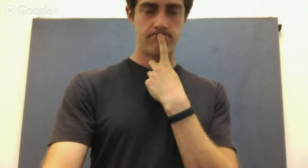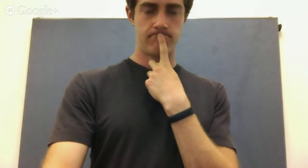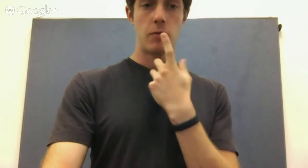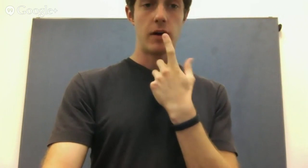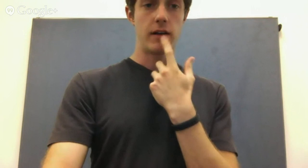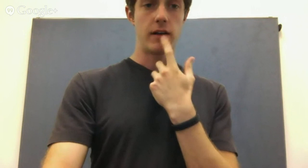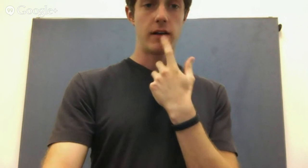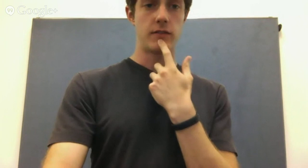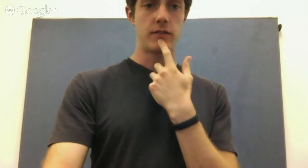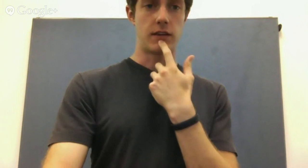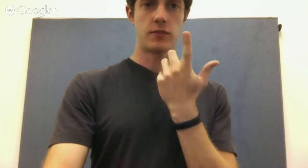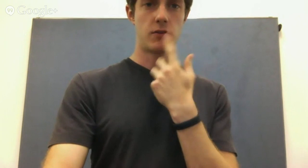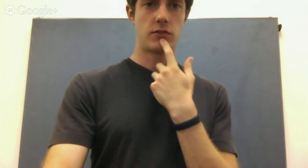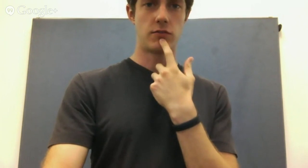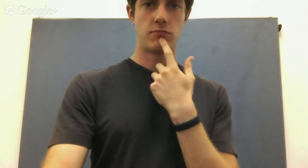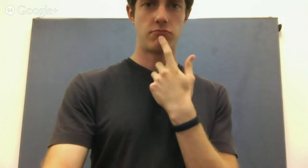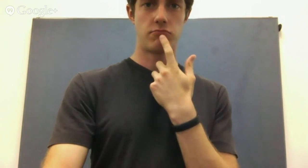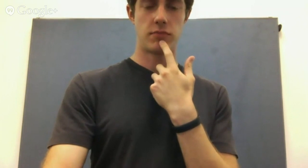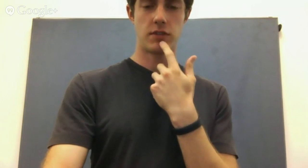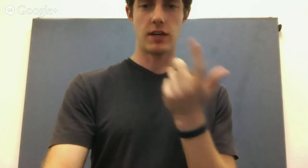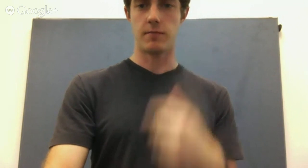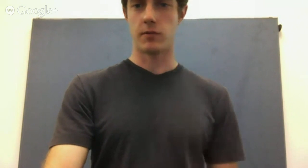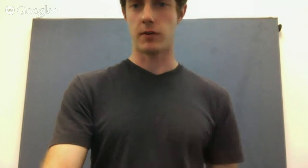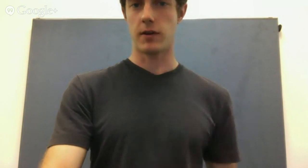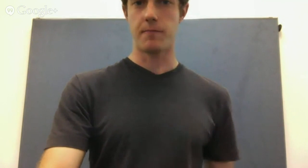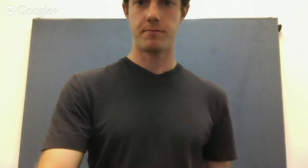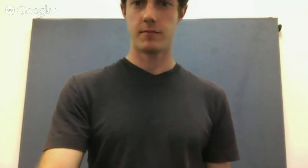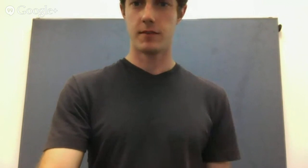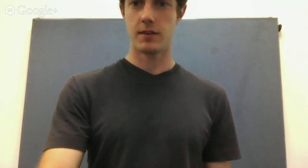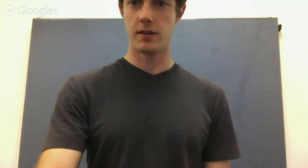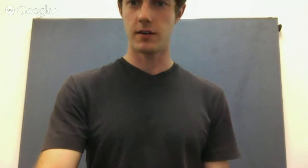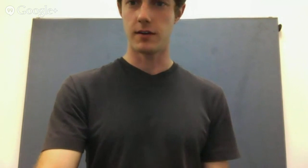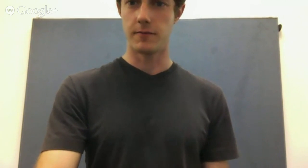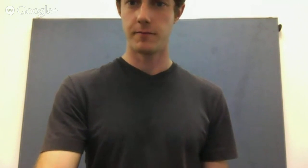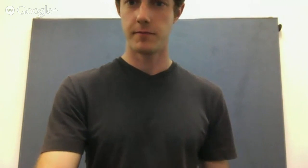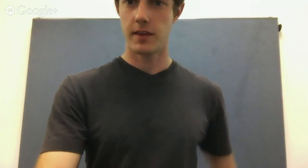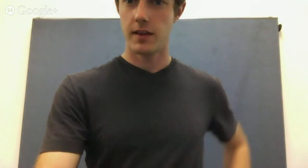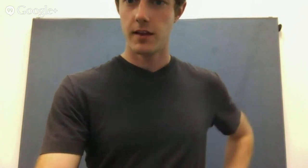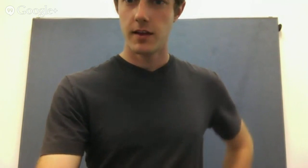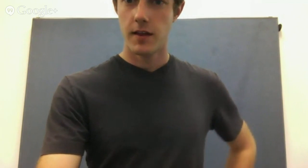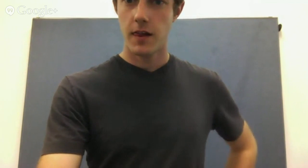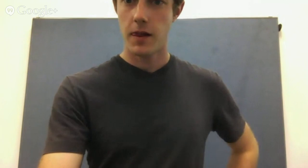Well, that's funny. So it just yeah, okay.